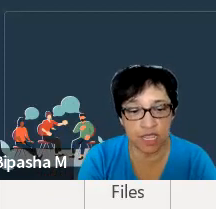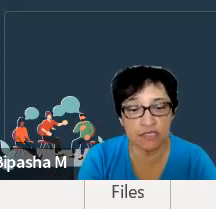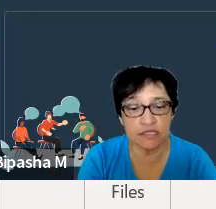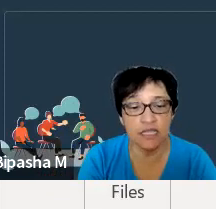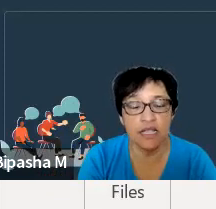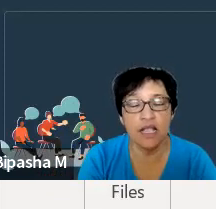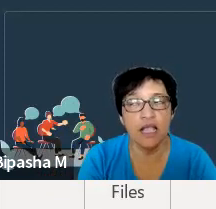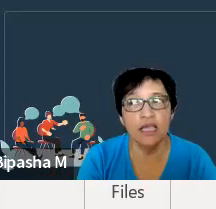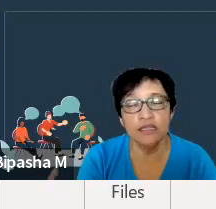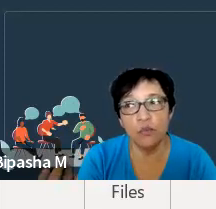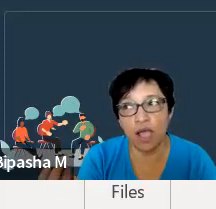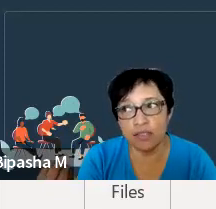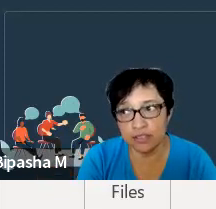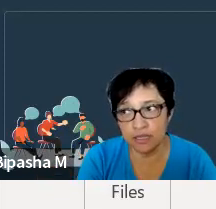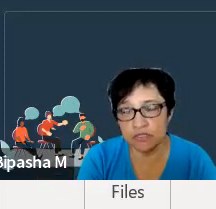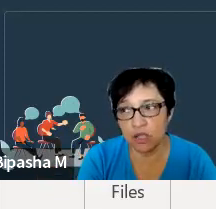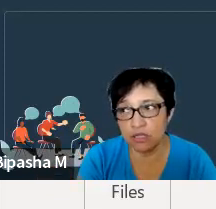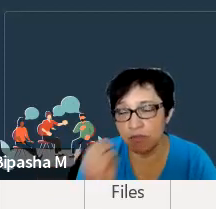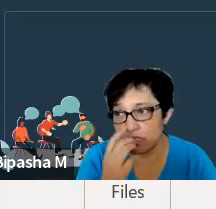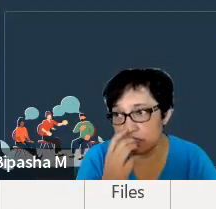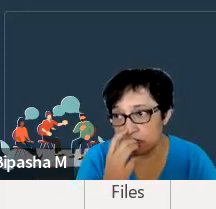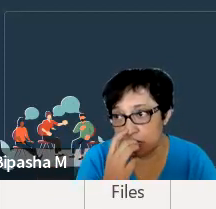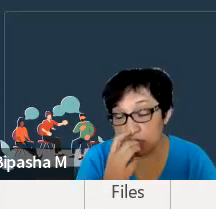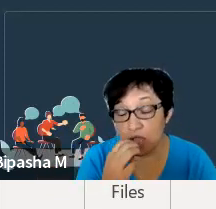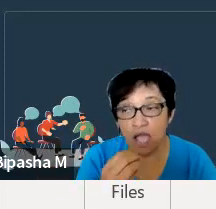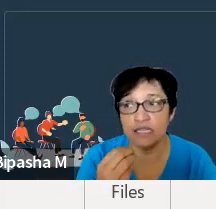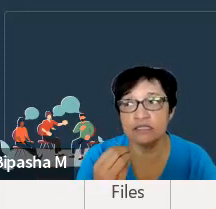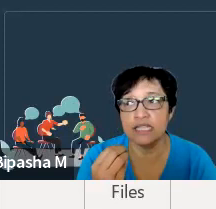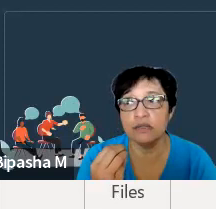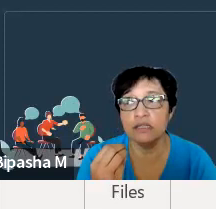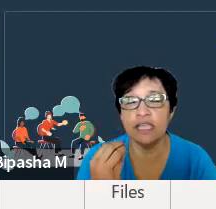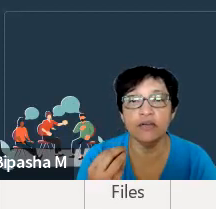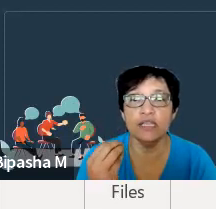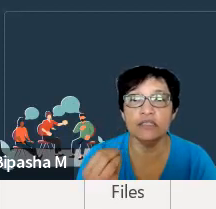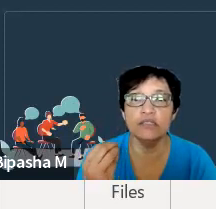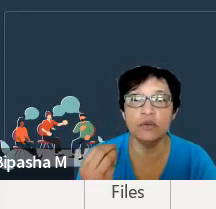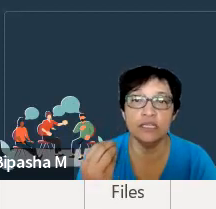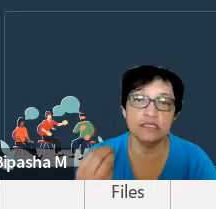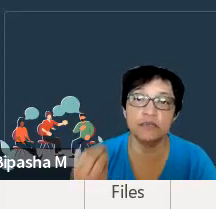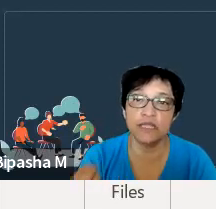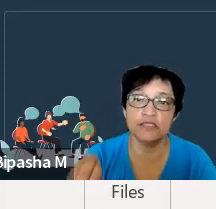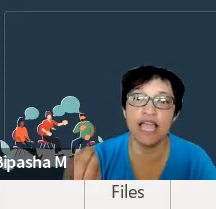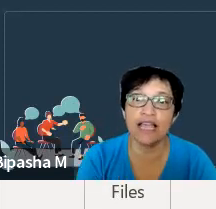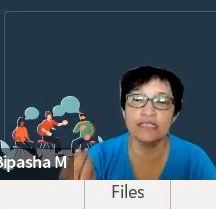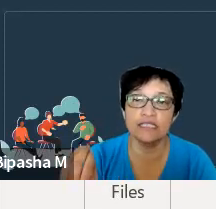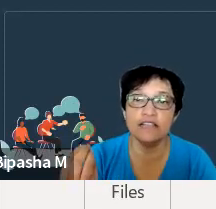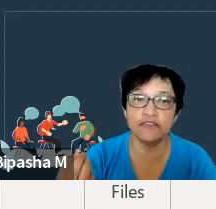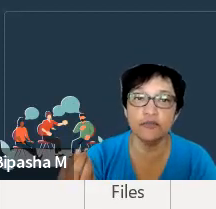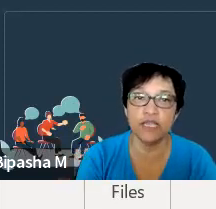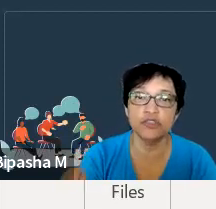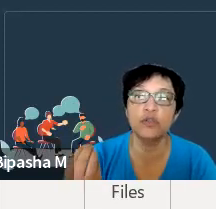to address. The other thing I've been talking about a lot is that there is no easy place to